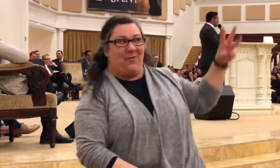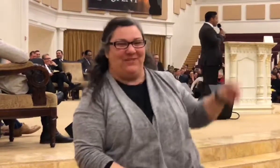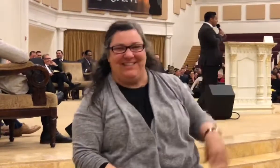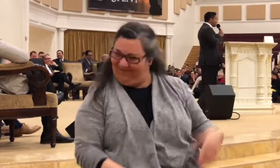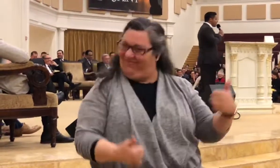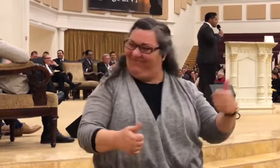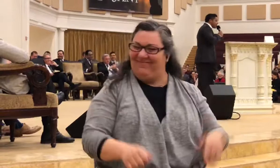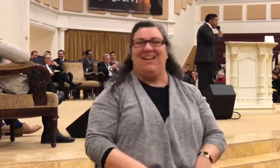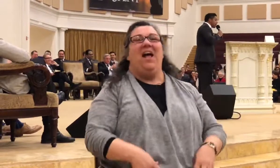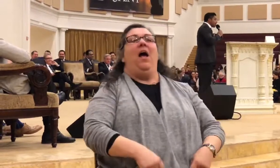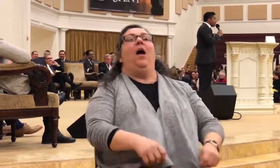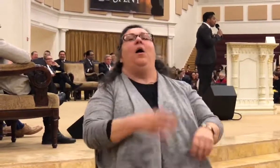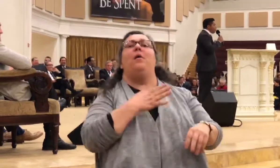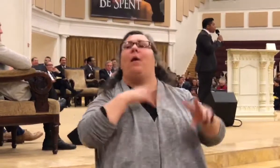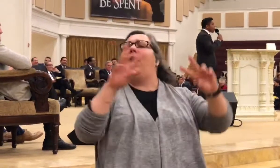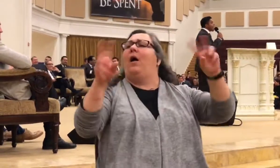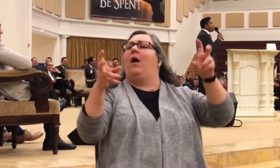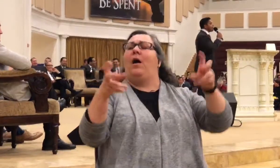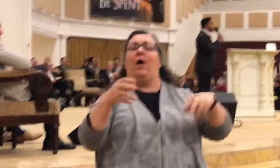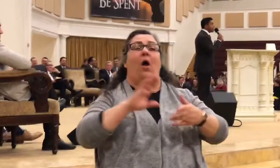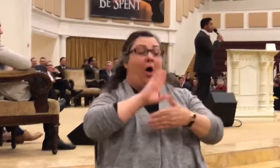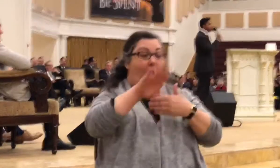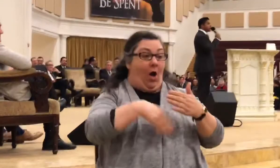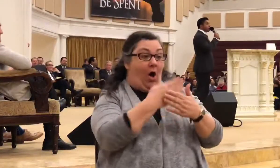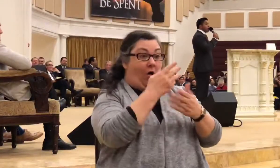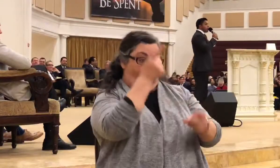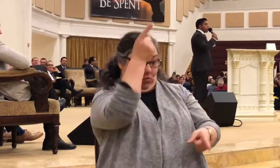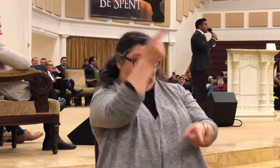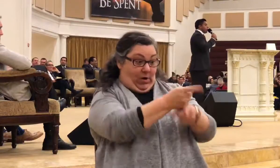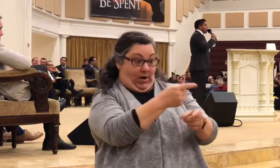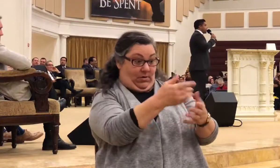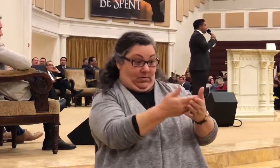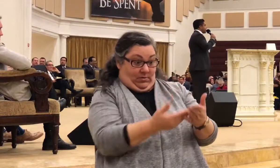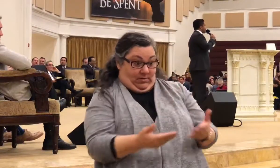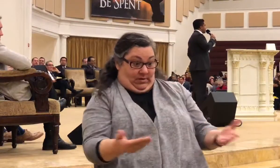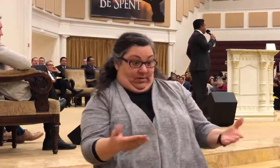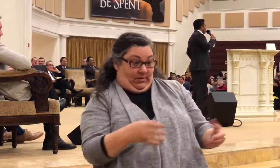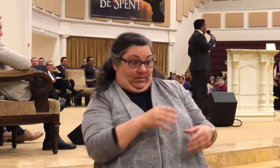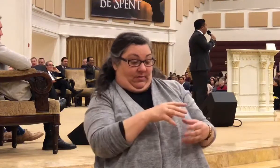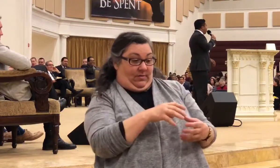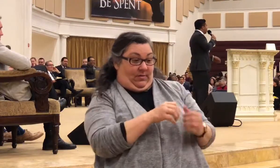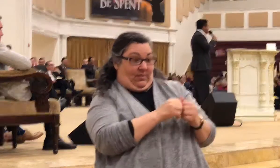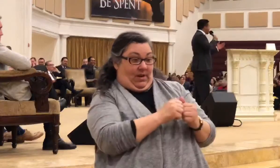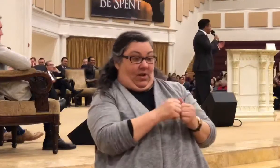If I could title this next thought, it'd be "All the Right Ingredients for a Miracle."